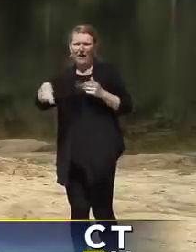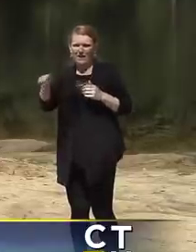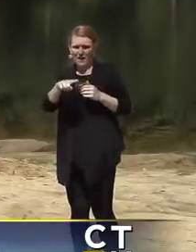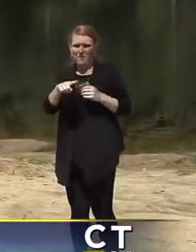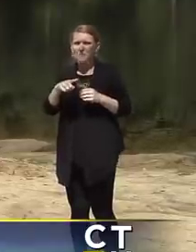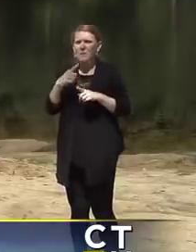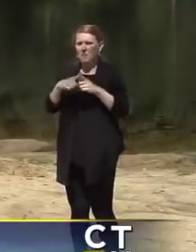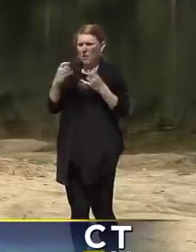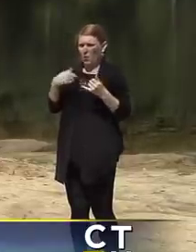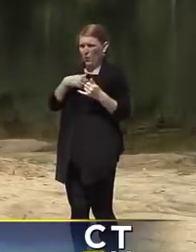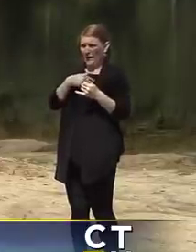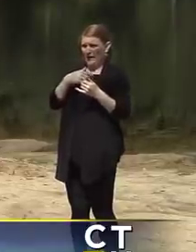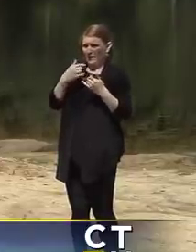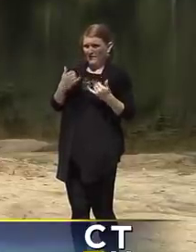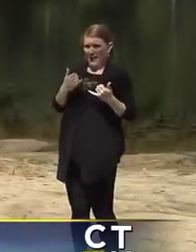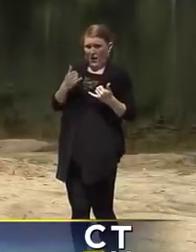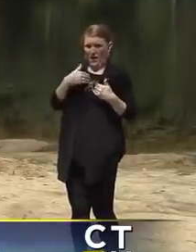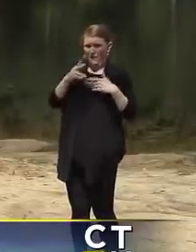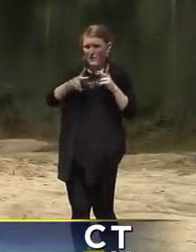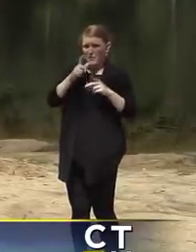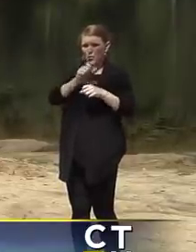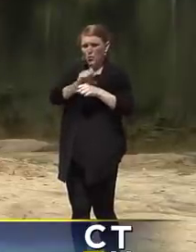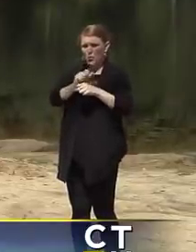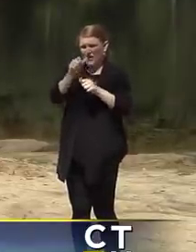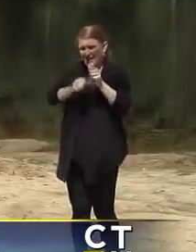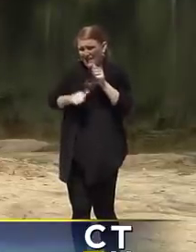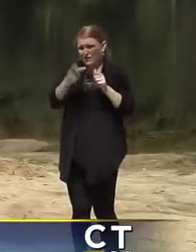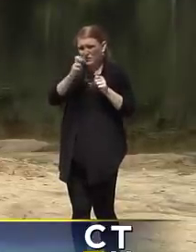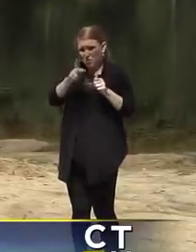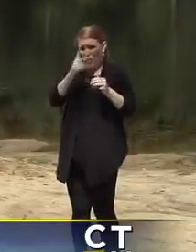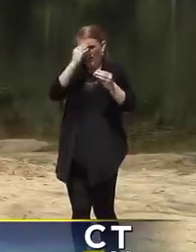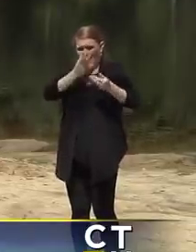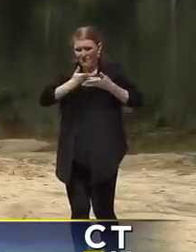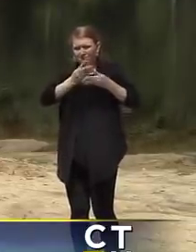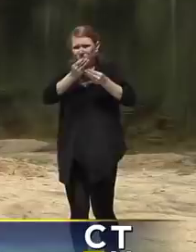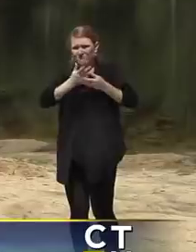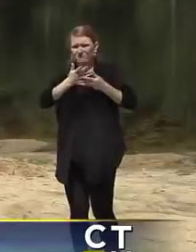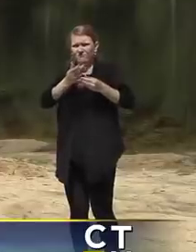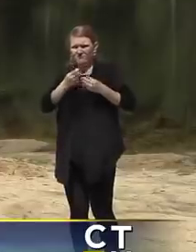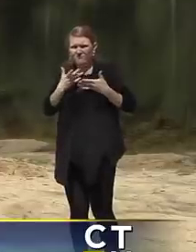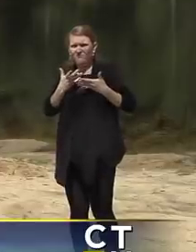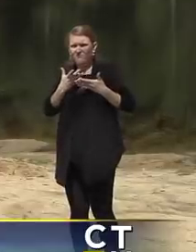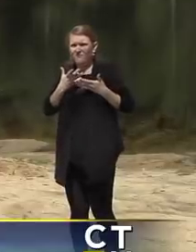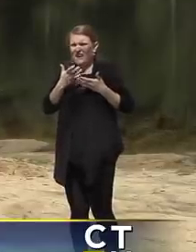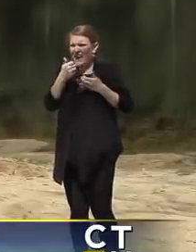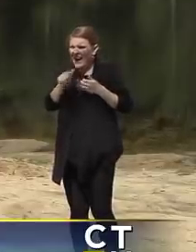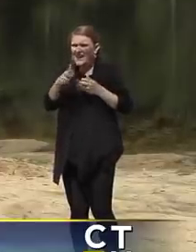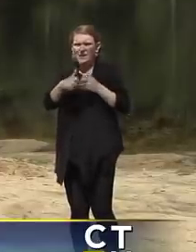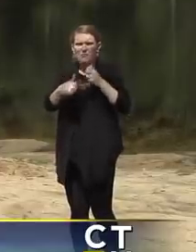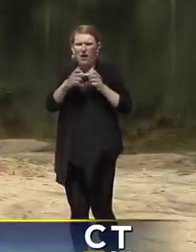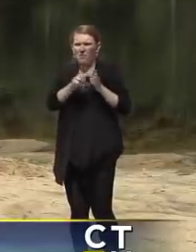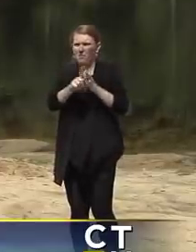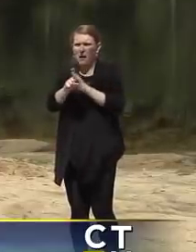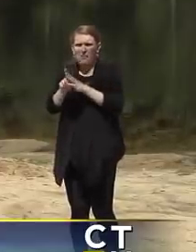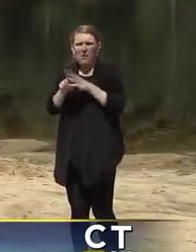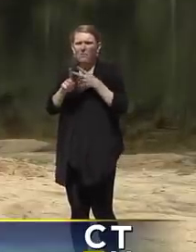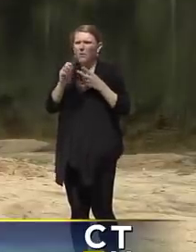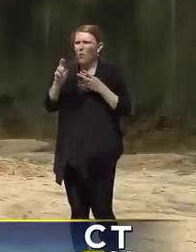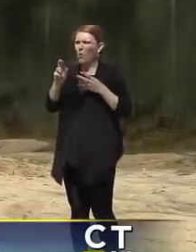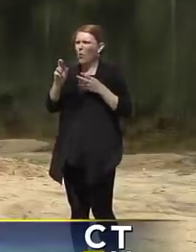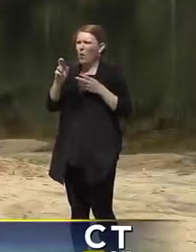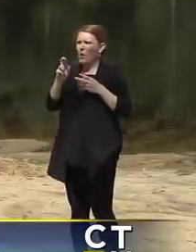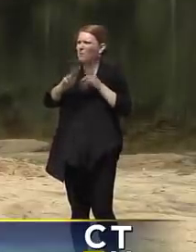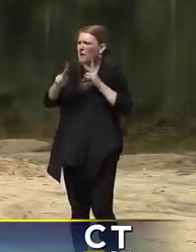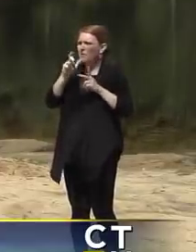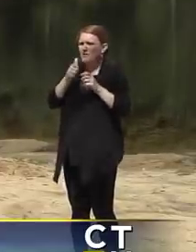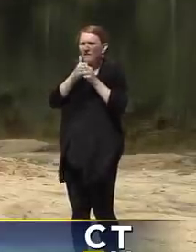environmental conservation officers, and I'm reviewing every day where we're getting reports about where there are issues with social distancing that are